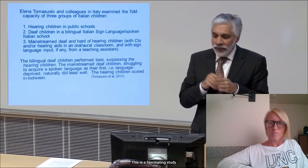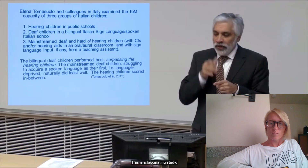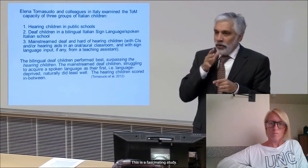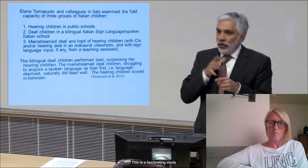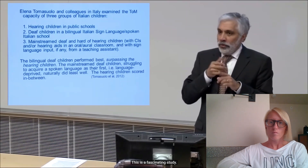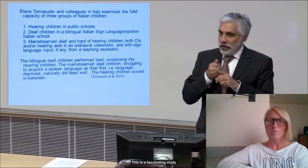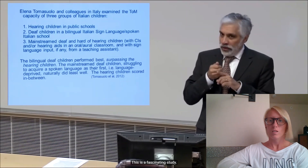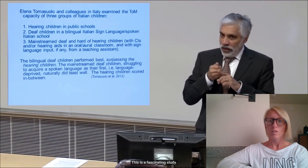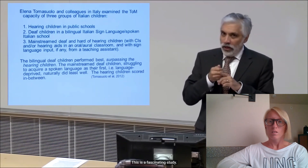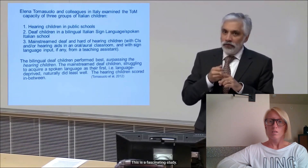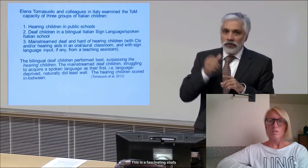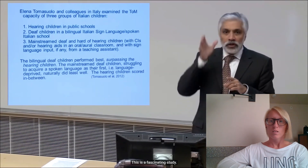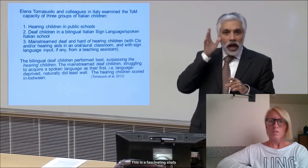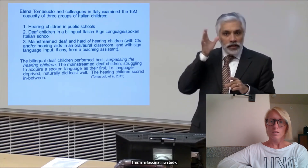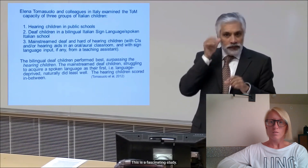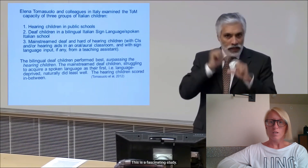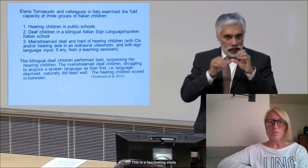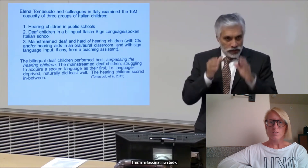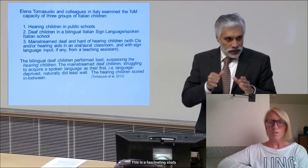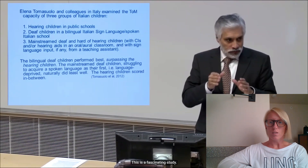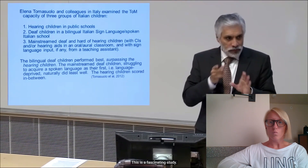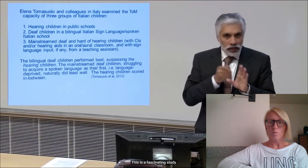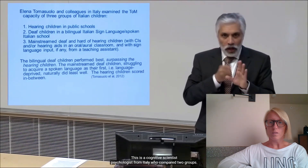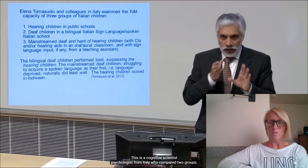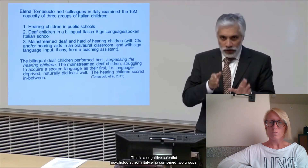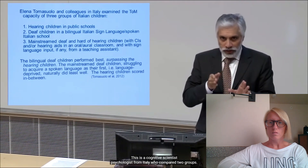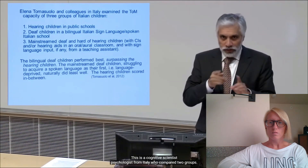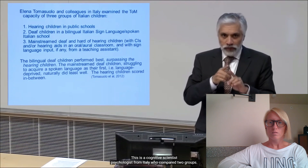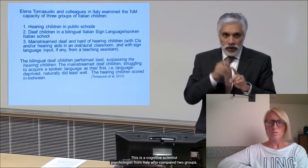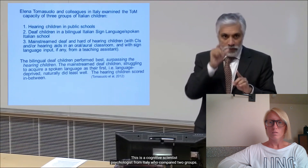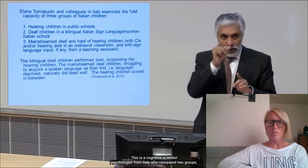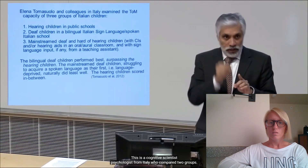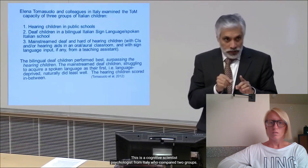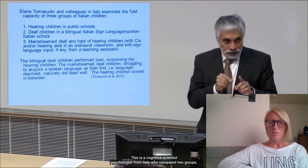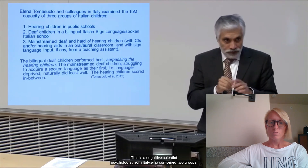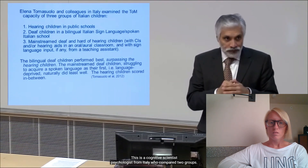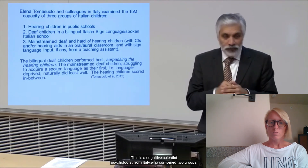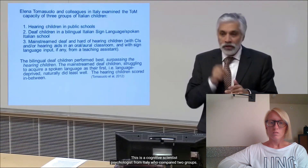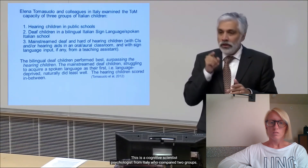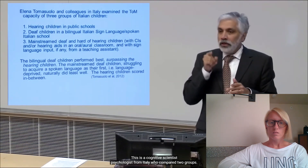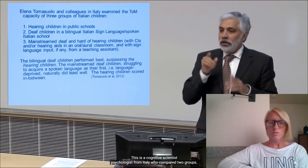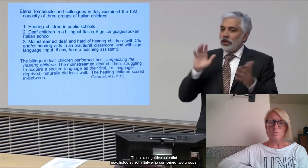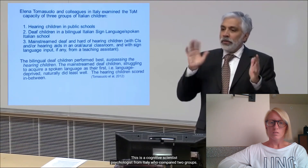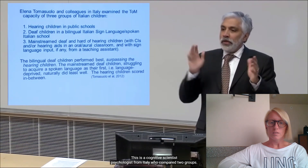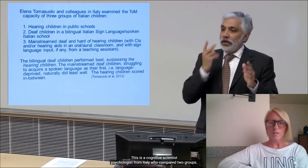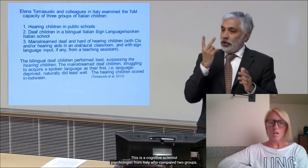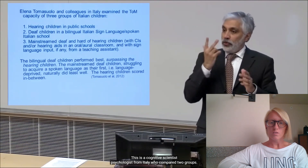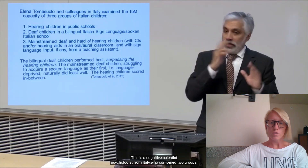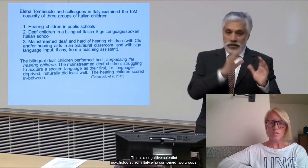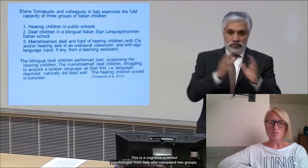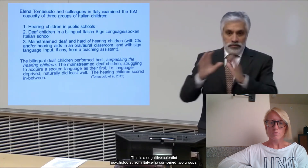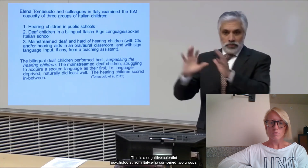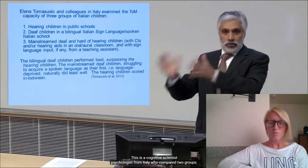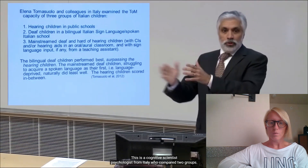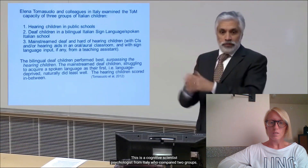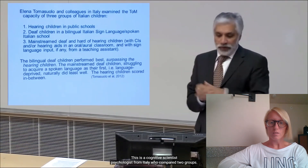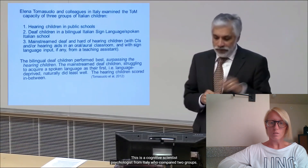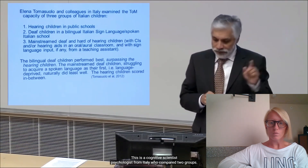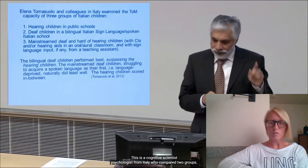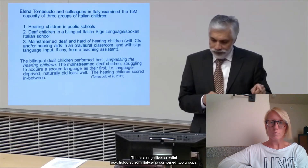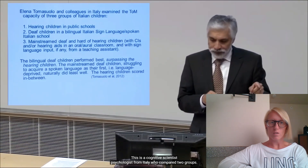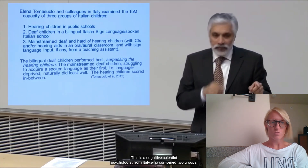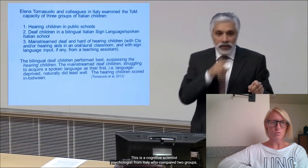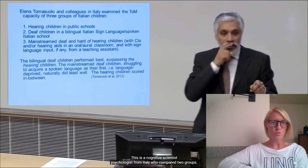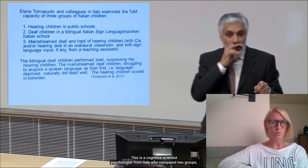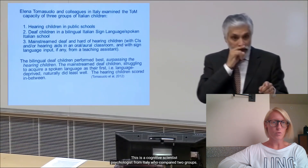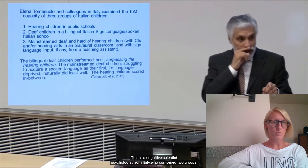This is a fascinating study. In this study, a woman This is a cognitive scientist, psychologist from Italy, from Italy who compared